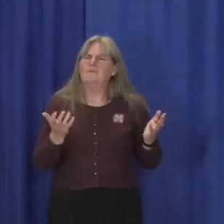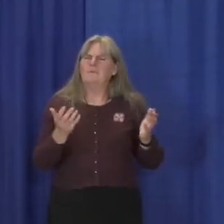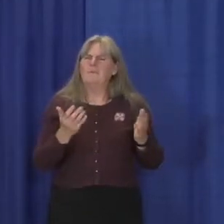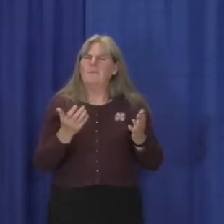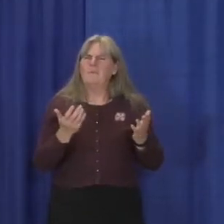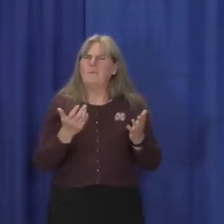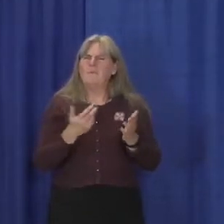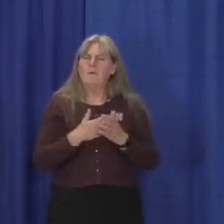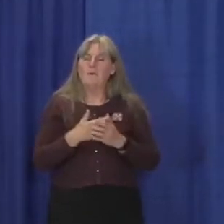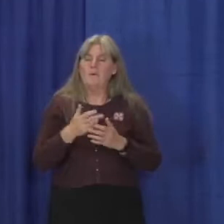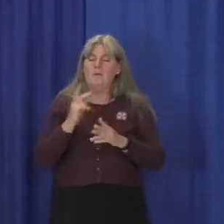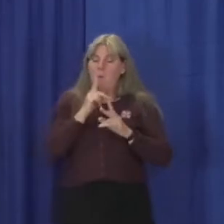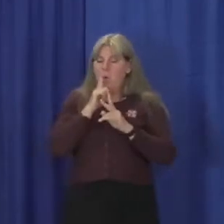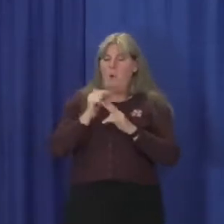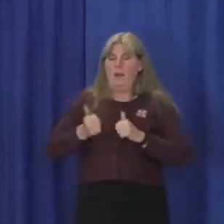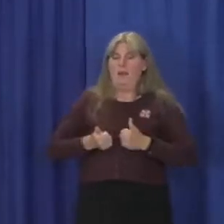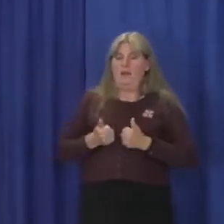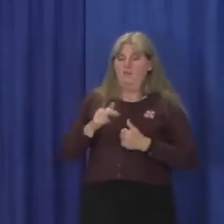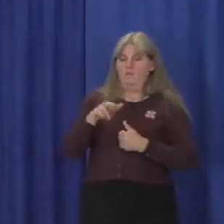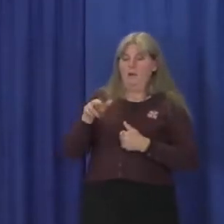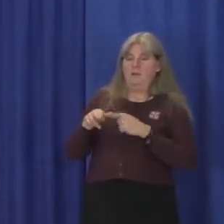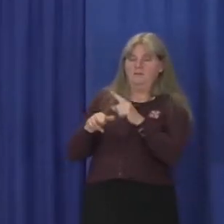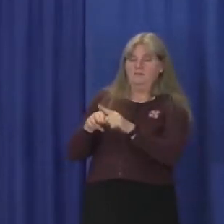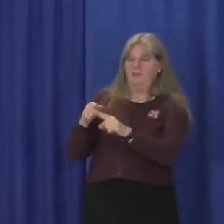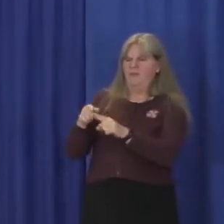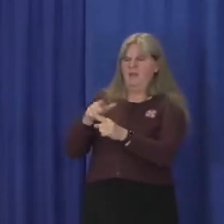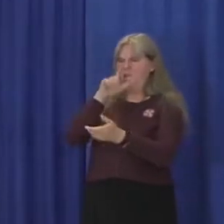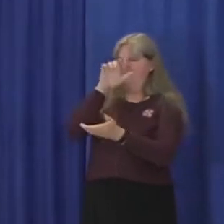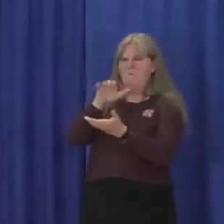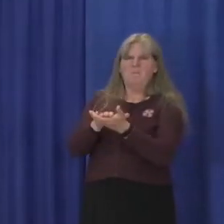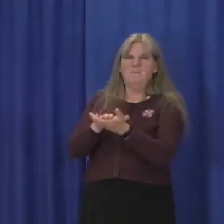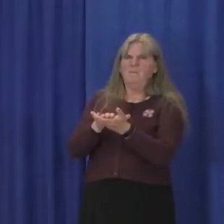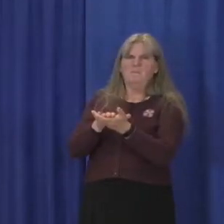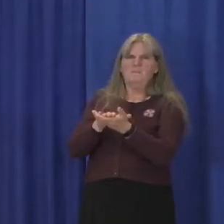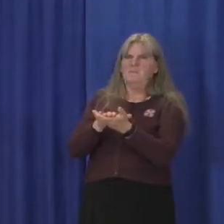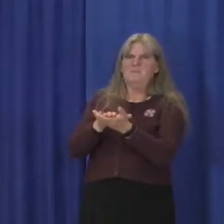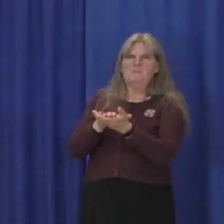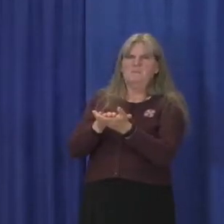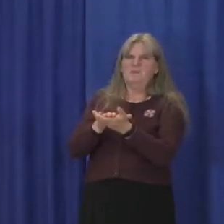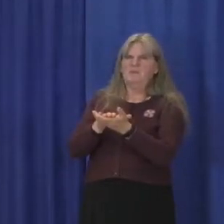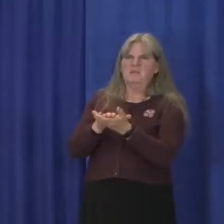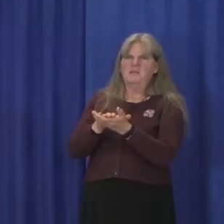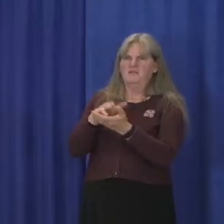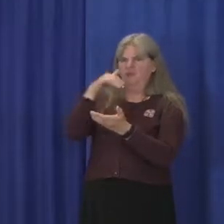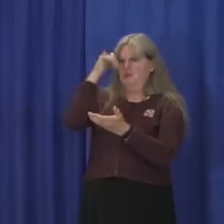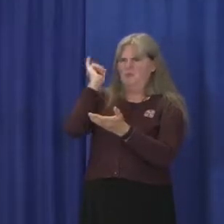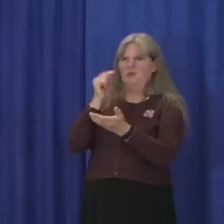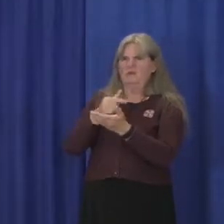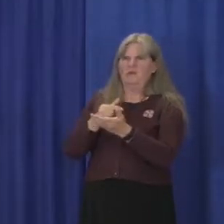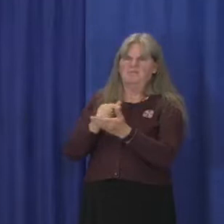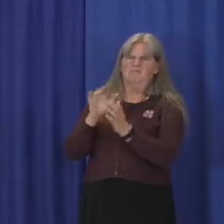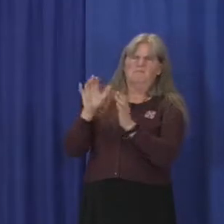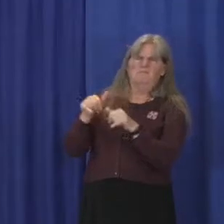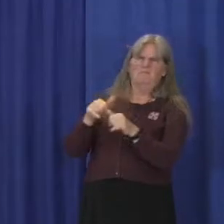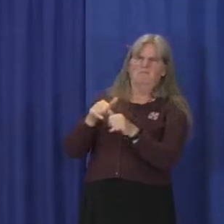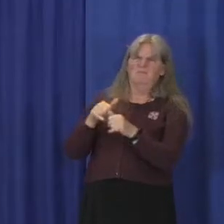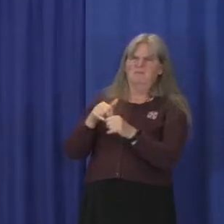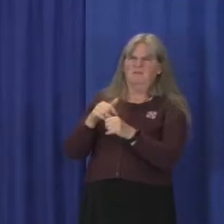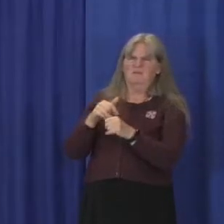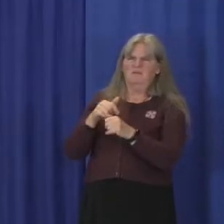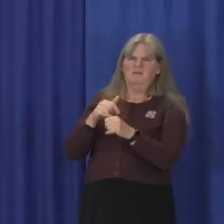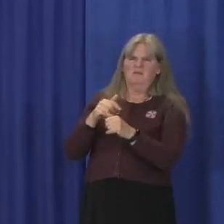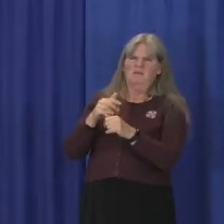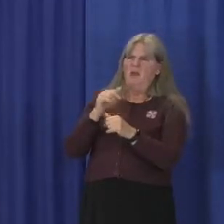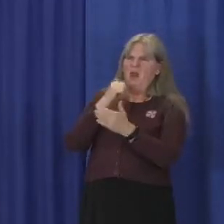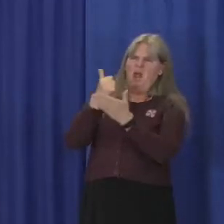say to folks in Ross River who basically don't believe anything that's coming out of the Yukon government in terms of its response to